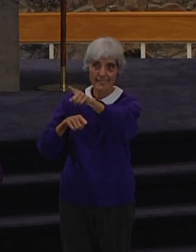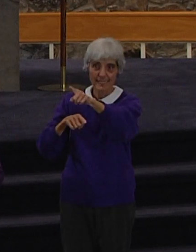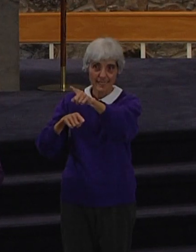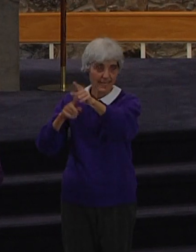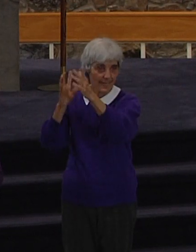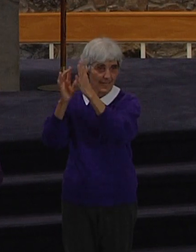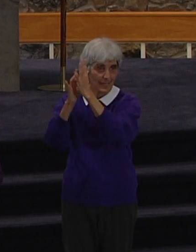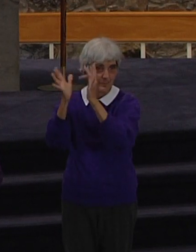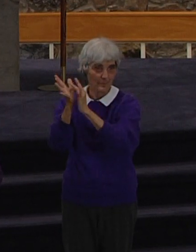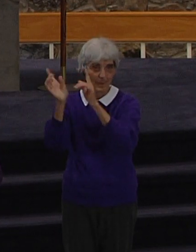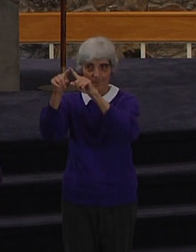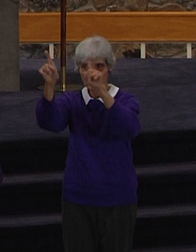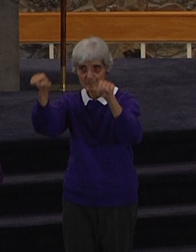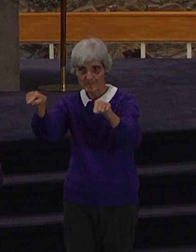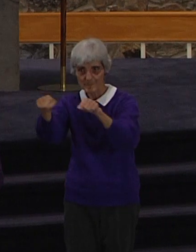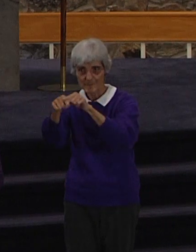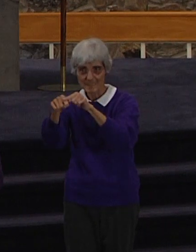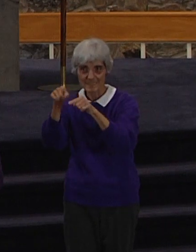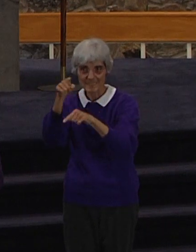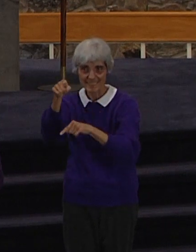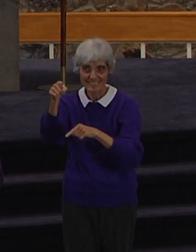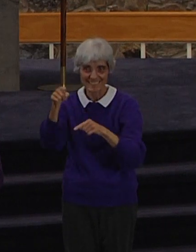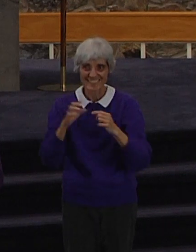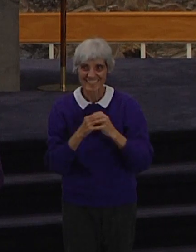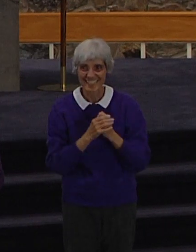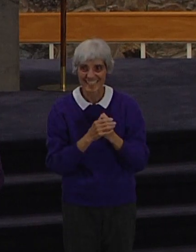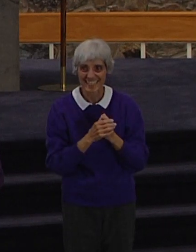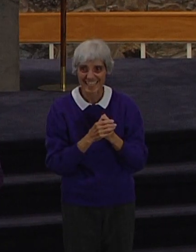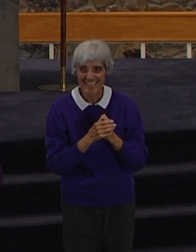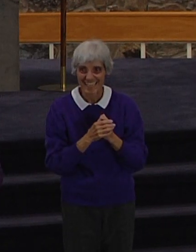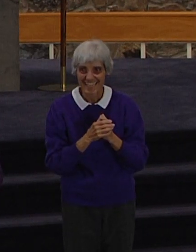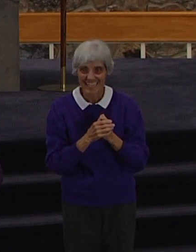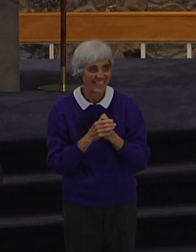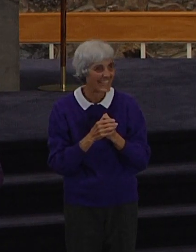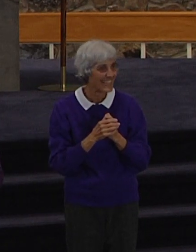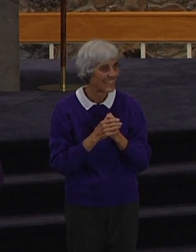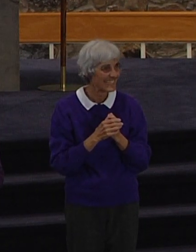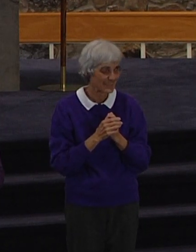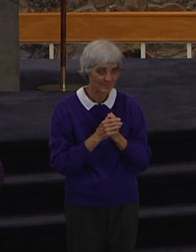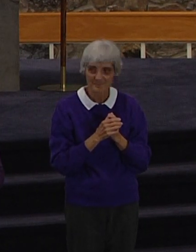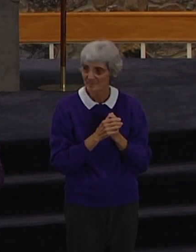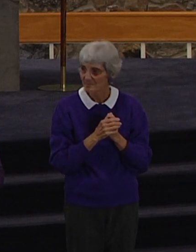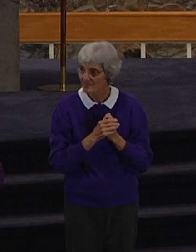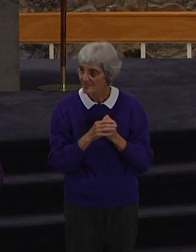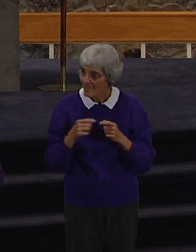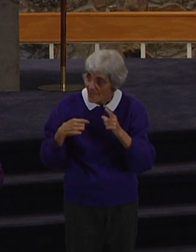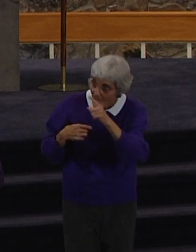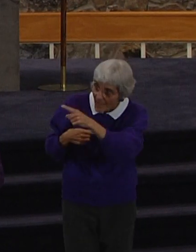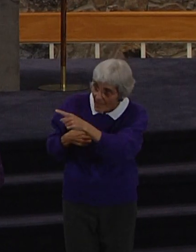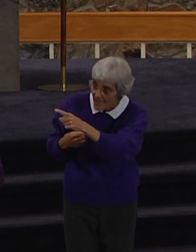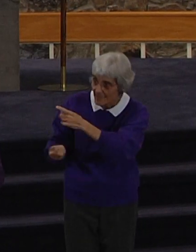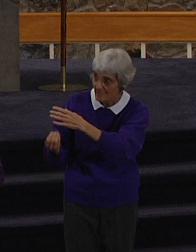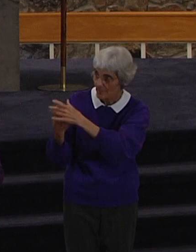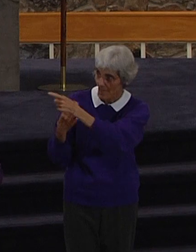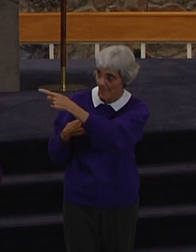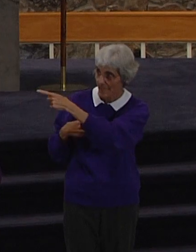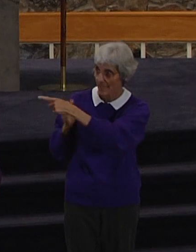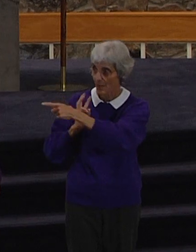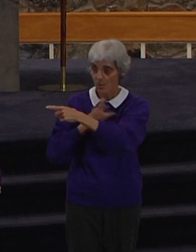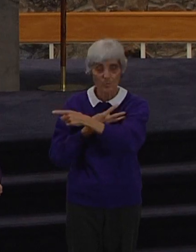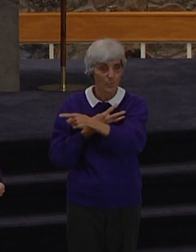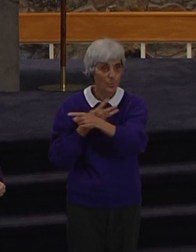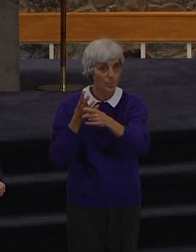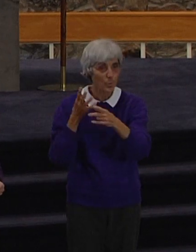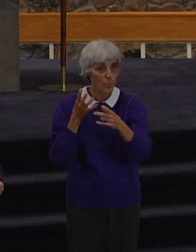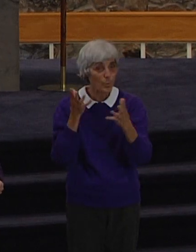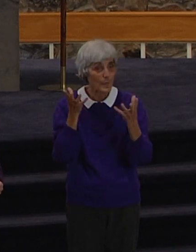service in our church, our community, and abroad. We are faithful in our